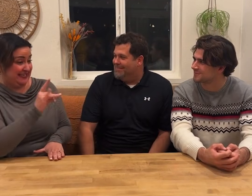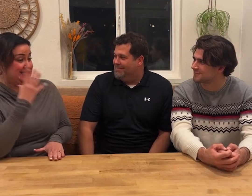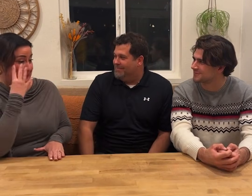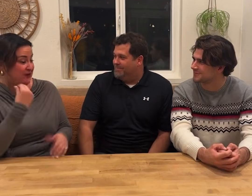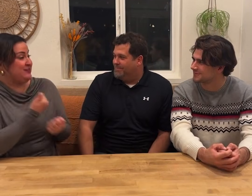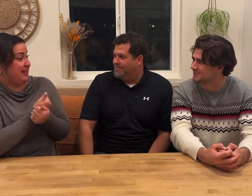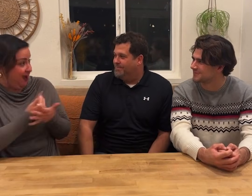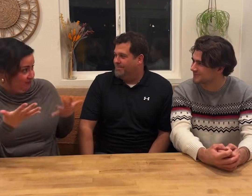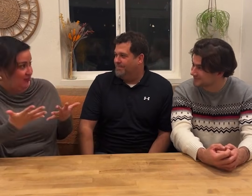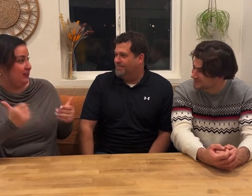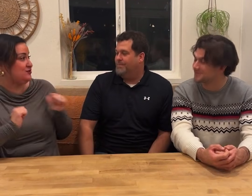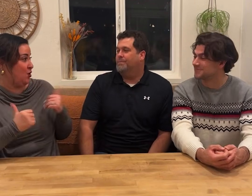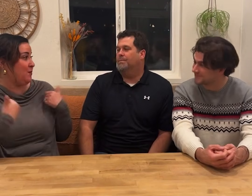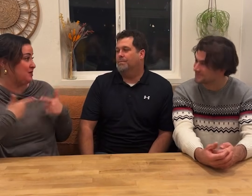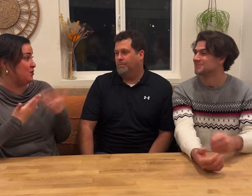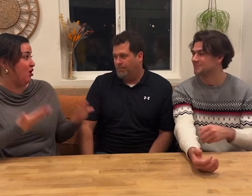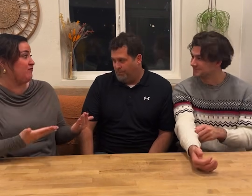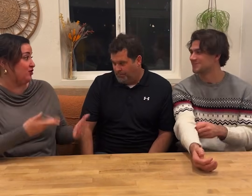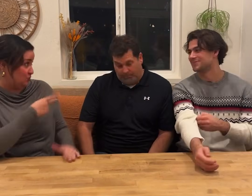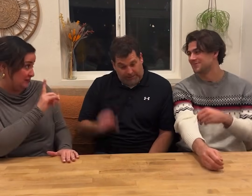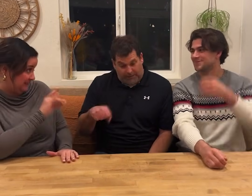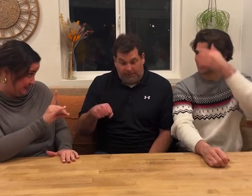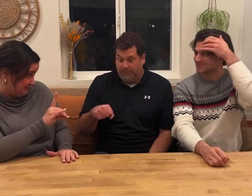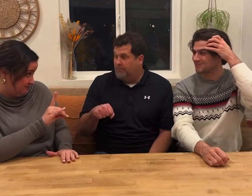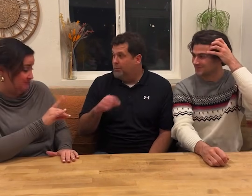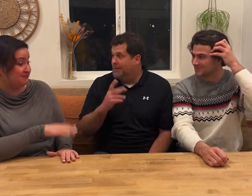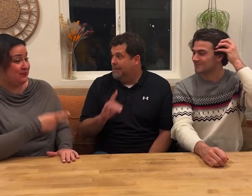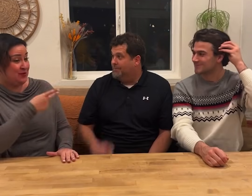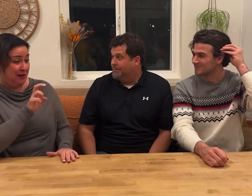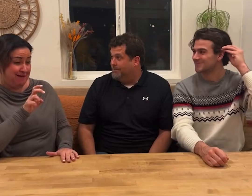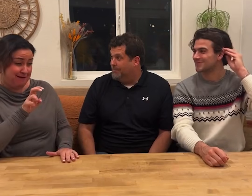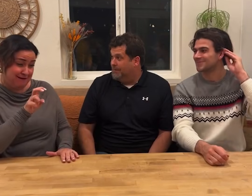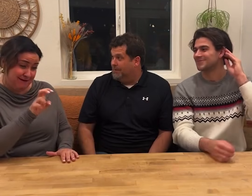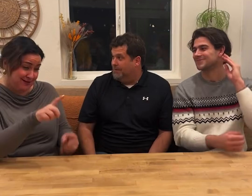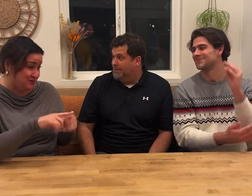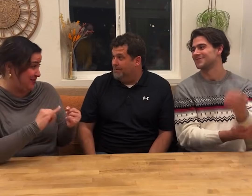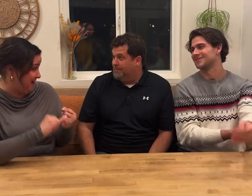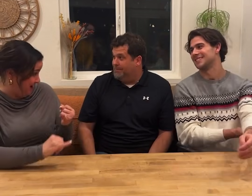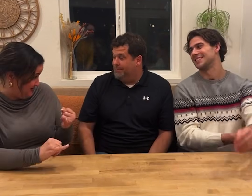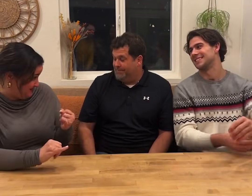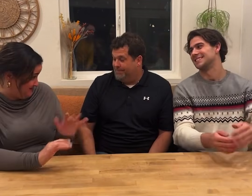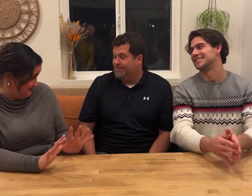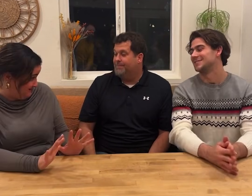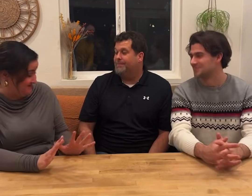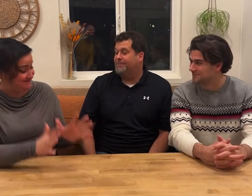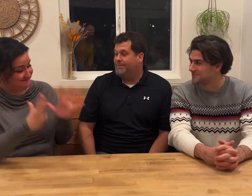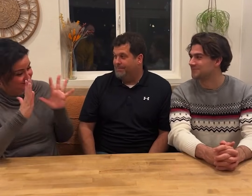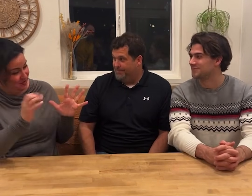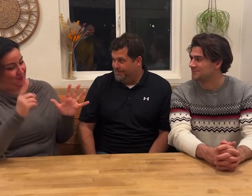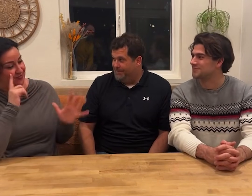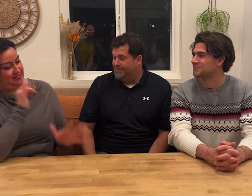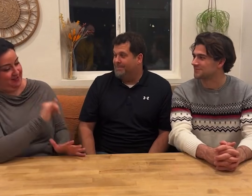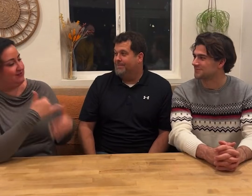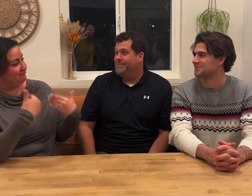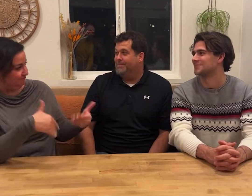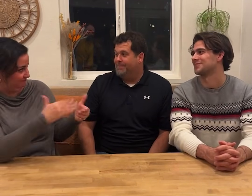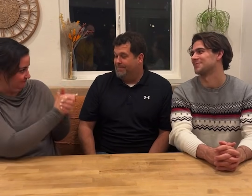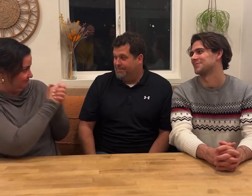However, you did experience everything the show has to offer, right? You got to experience everything. You made it to the end. And for